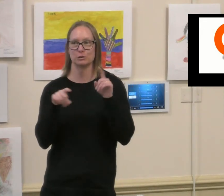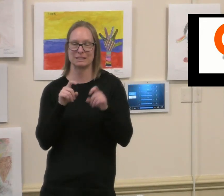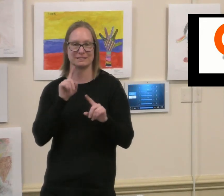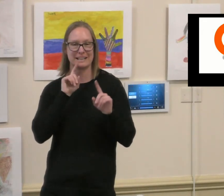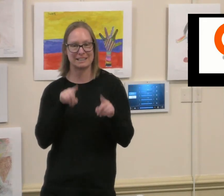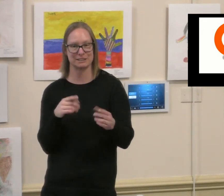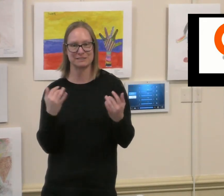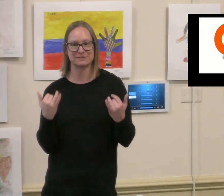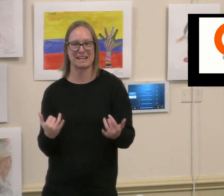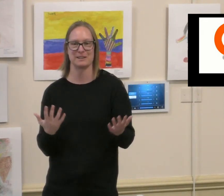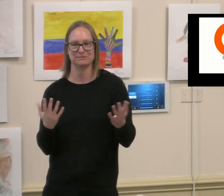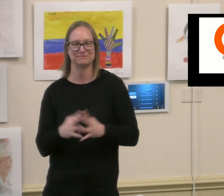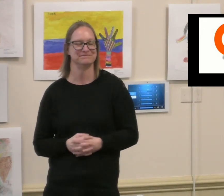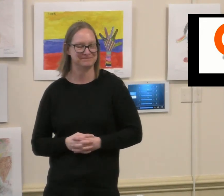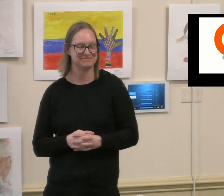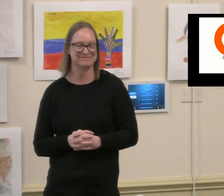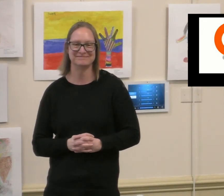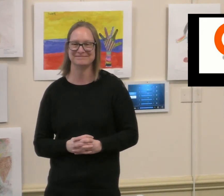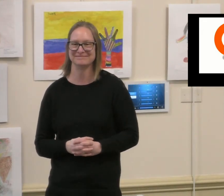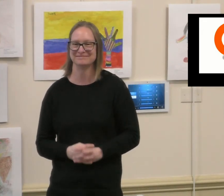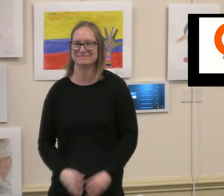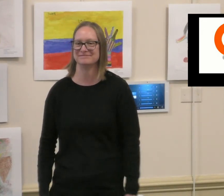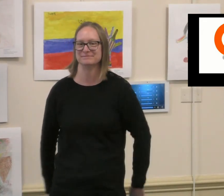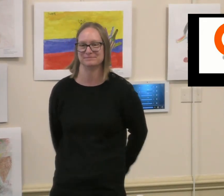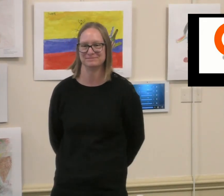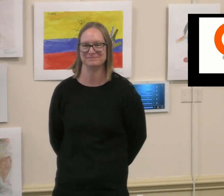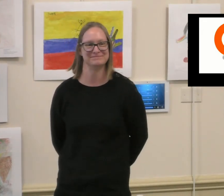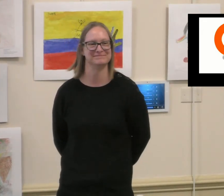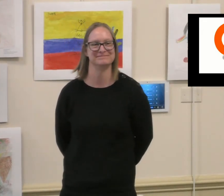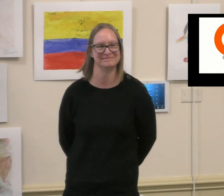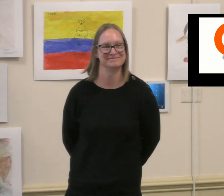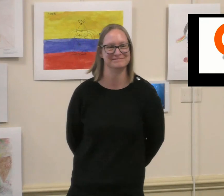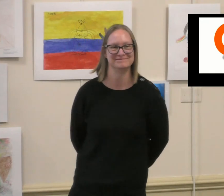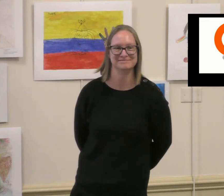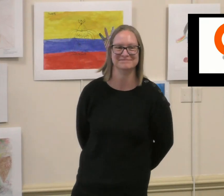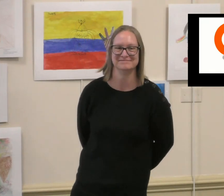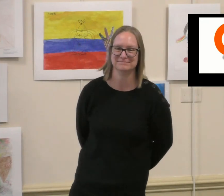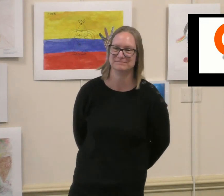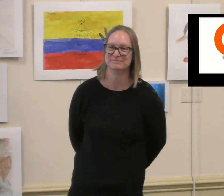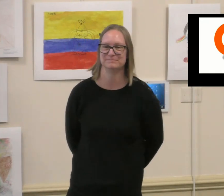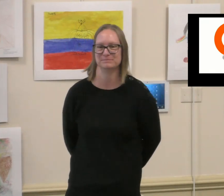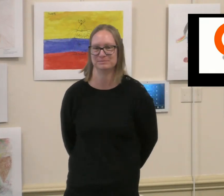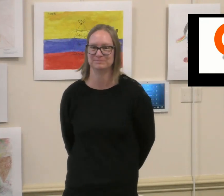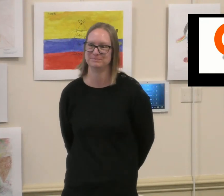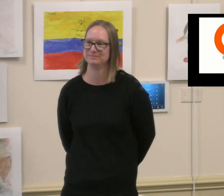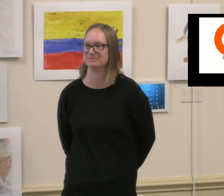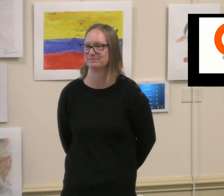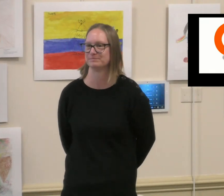So now I'd like to open it up for Q&A if anyone has any questions.